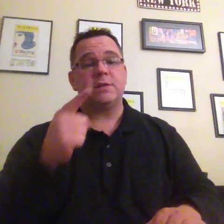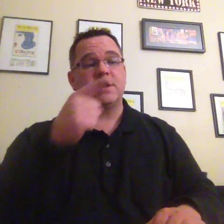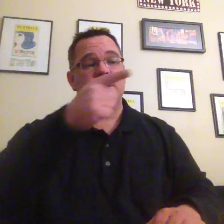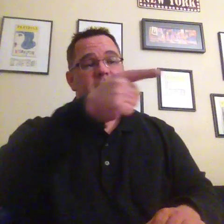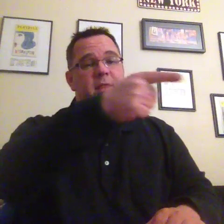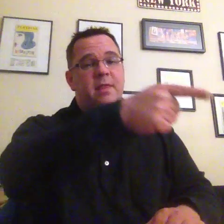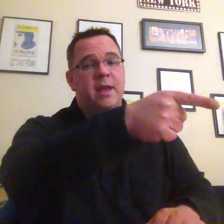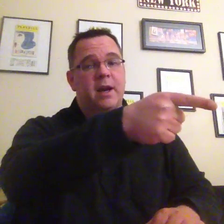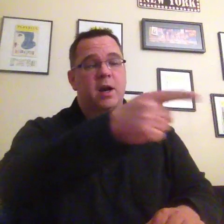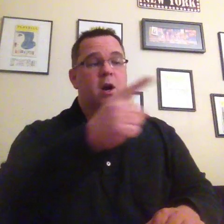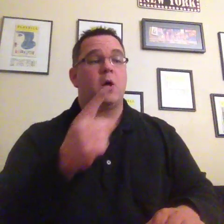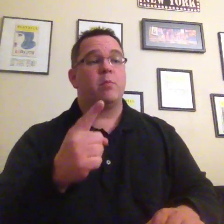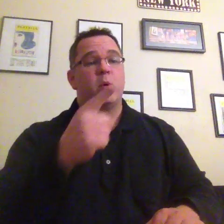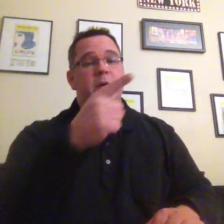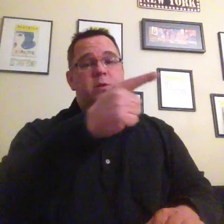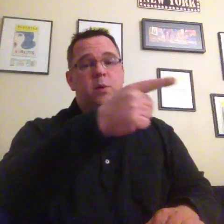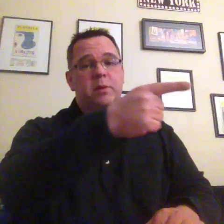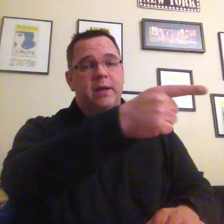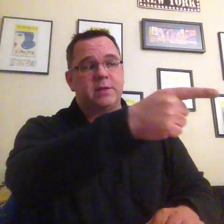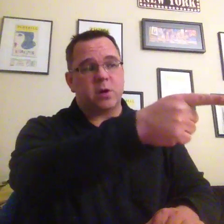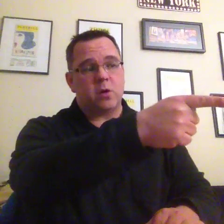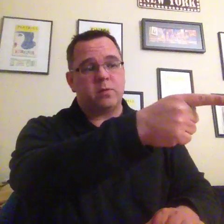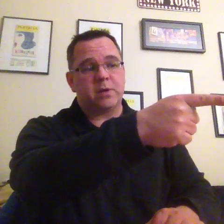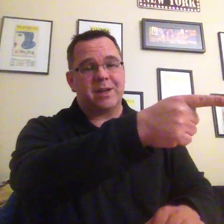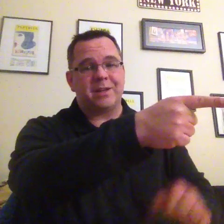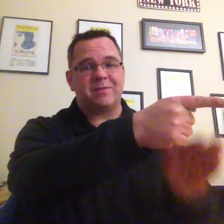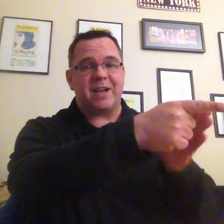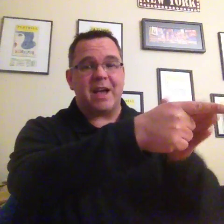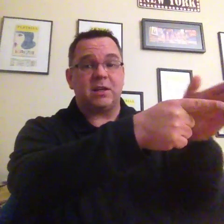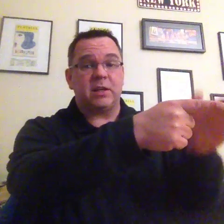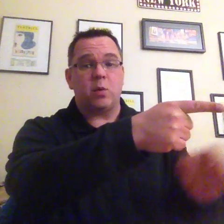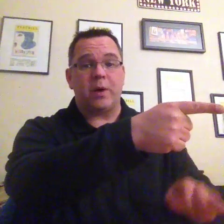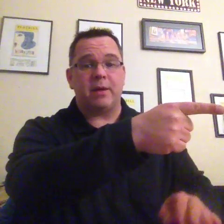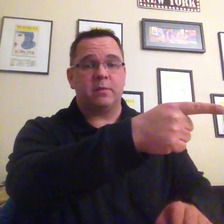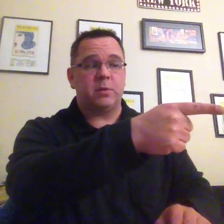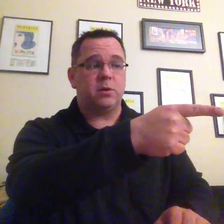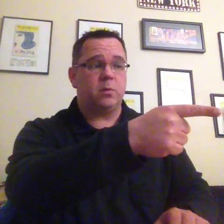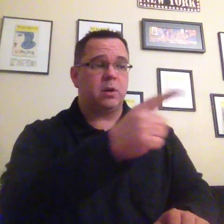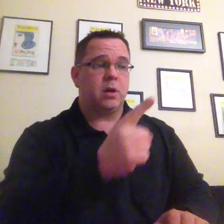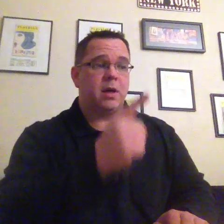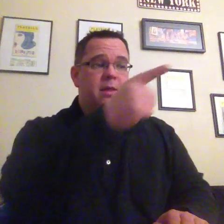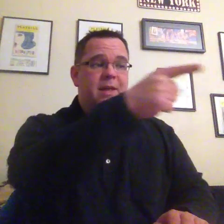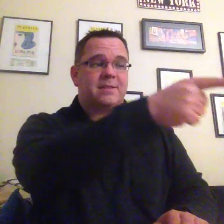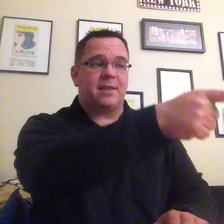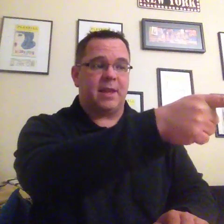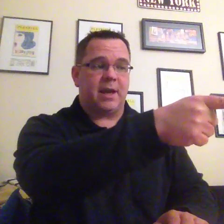She's there. Point to a place over kind of diagonally away from you. That's